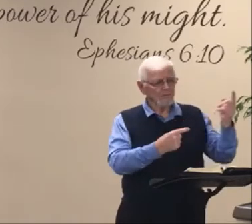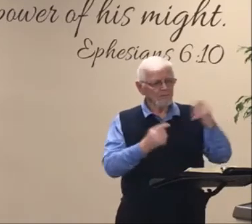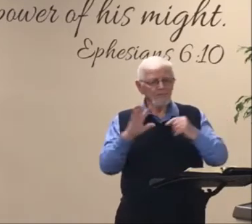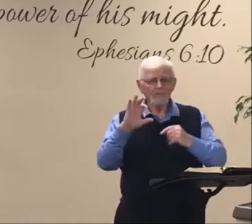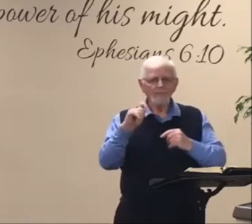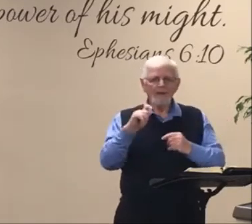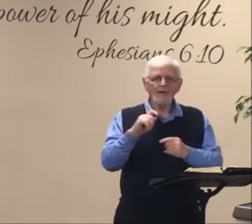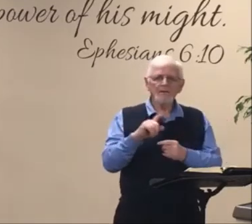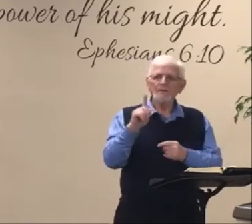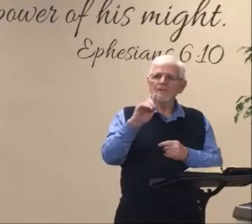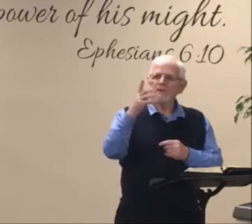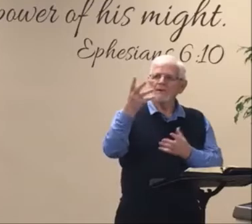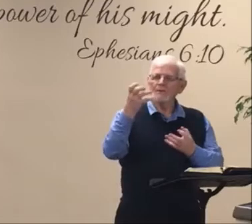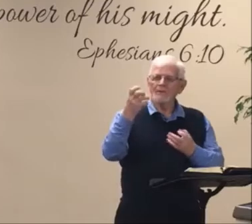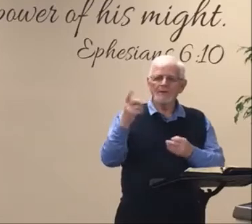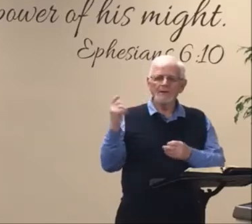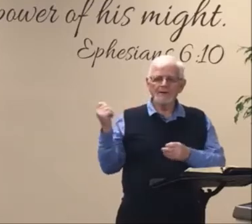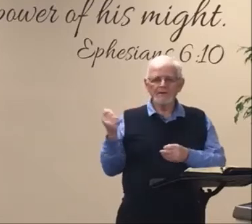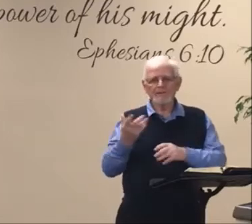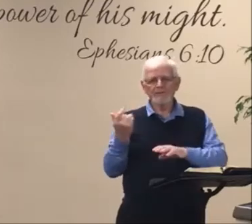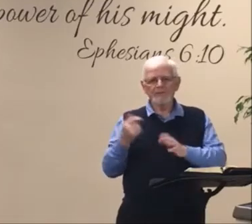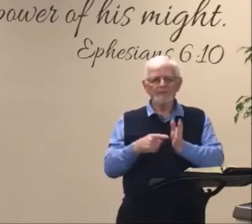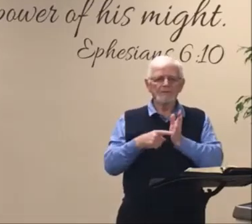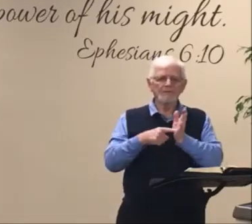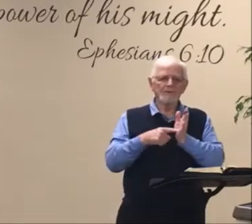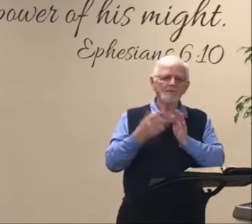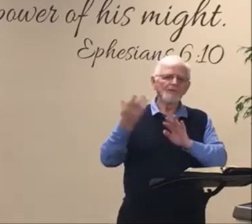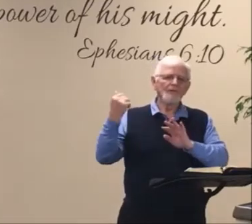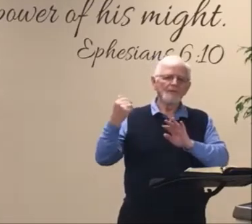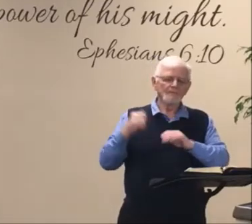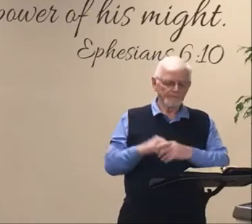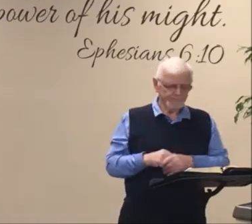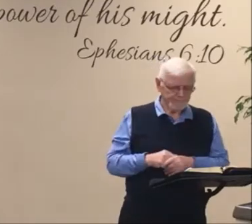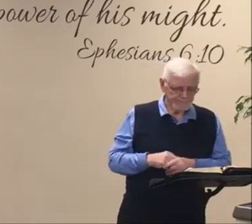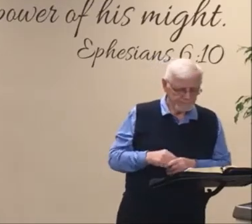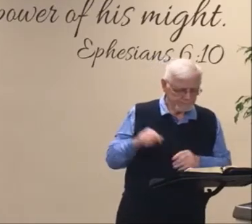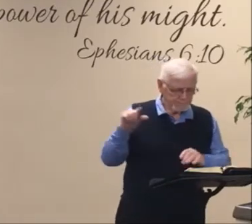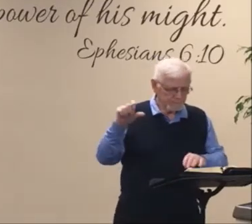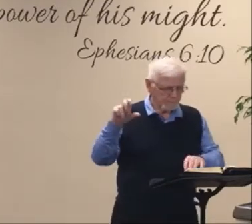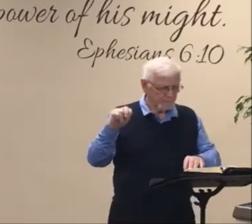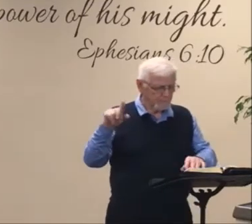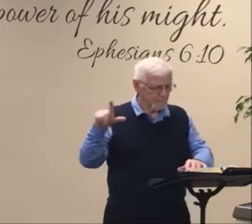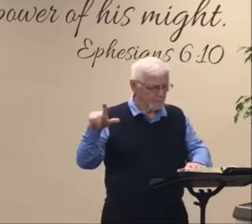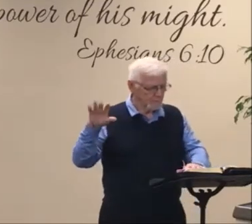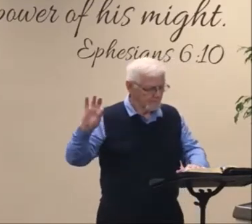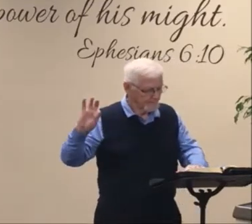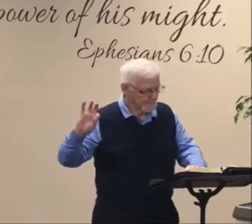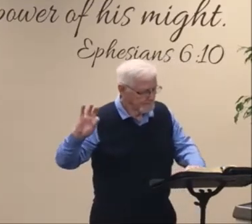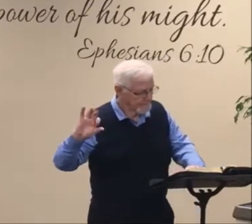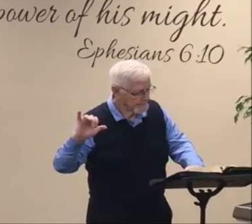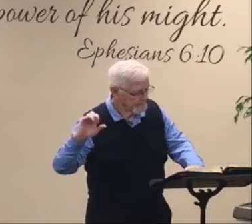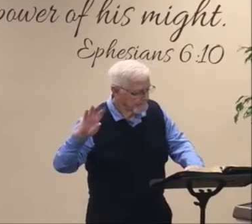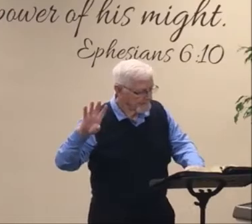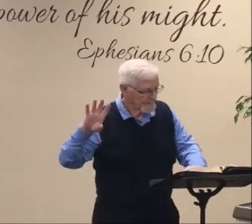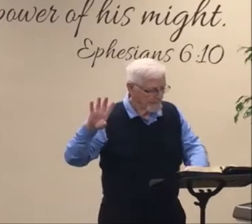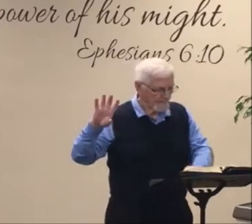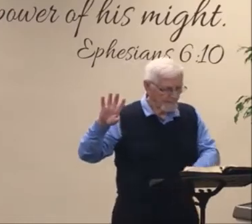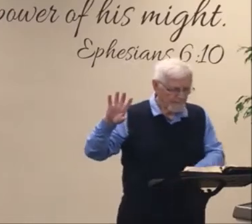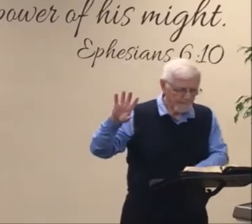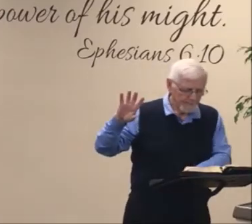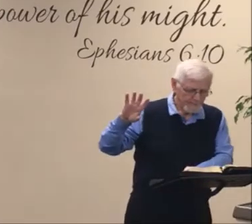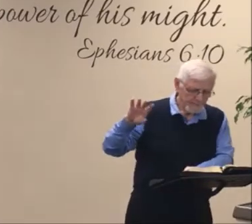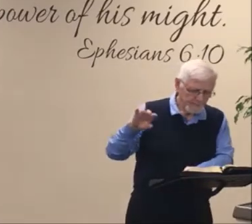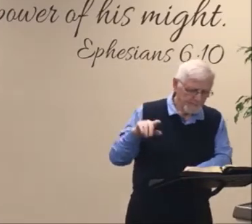time. And I've given that illustration before. I'm not going to give it today. All right, look at Genesis chapter 29. Let's look at Jacob's illustration.